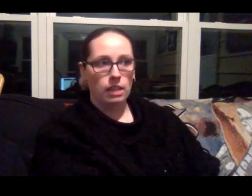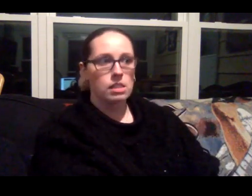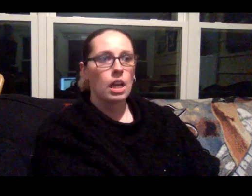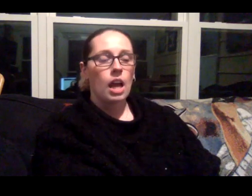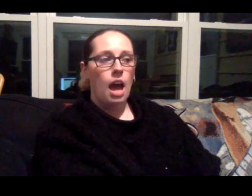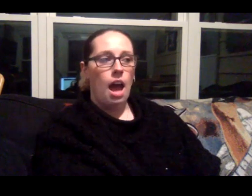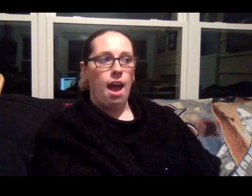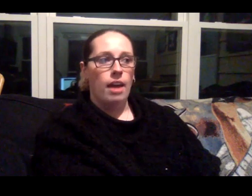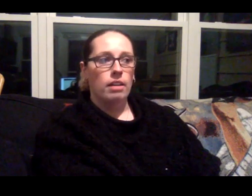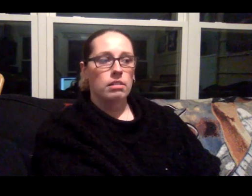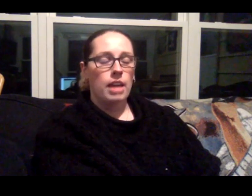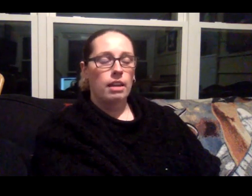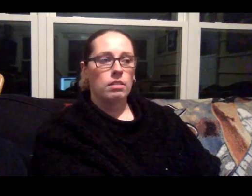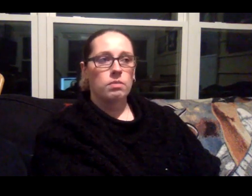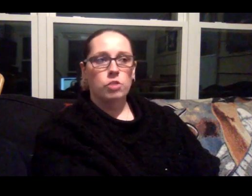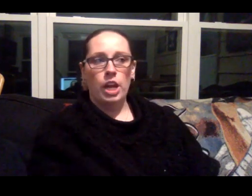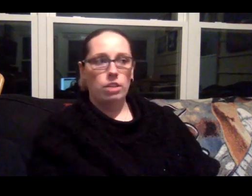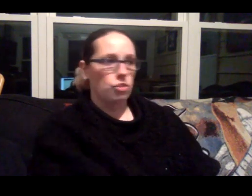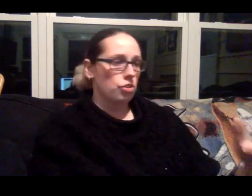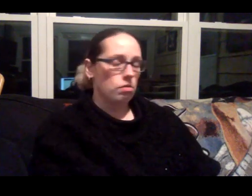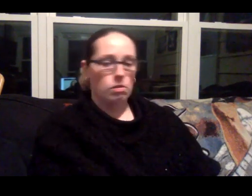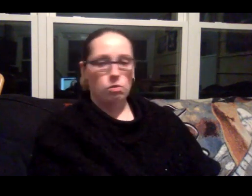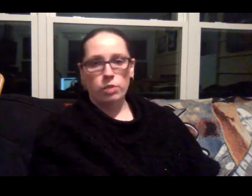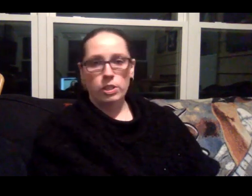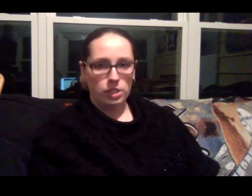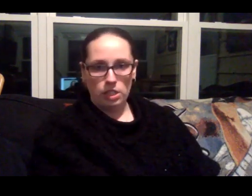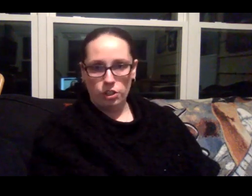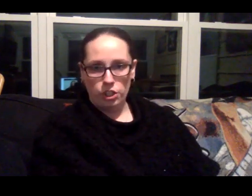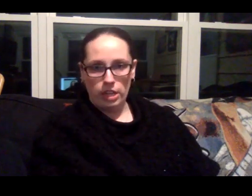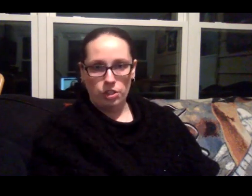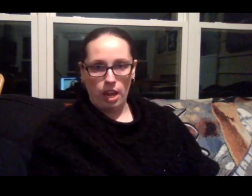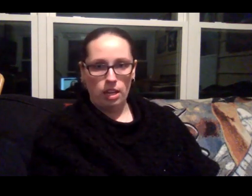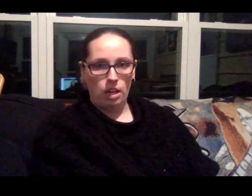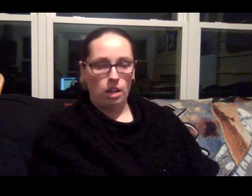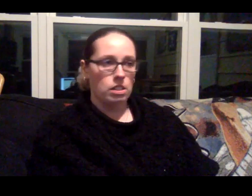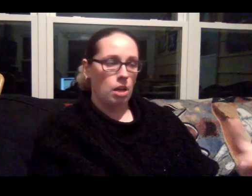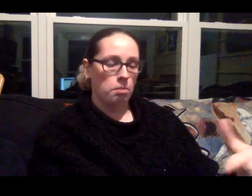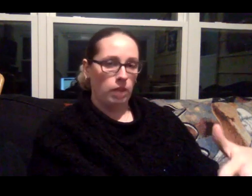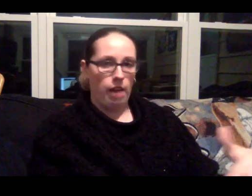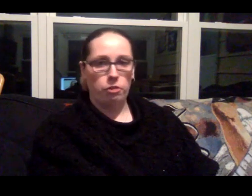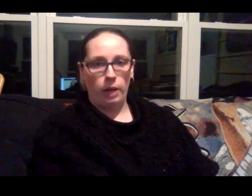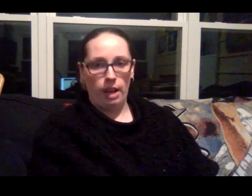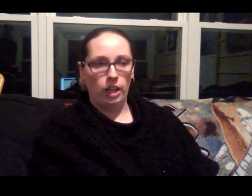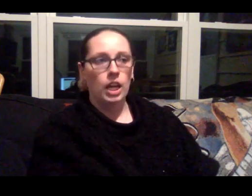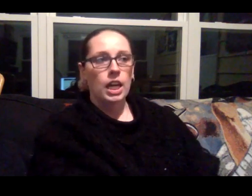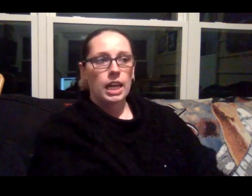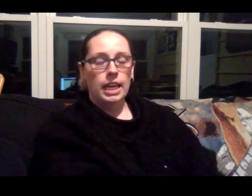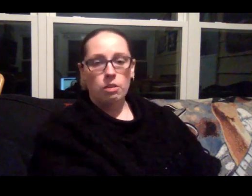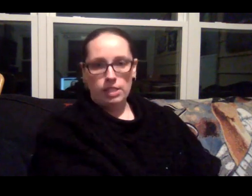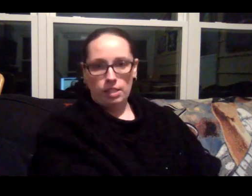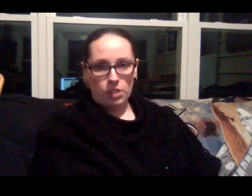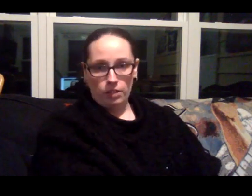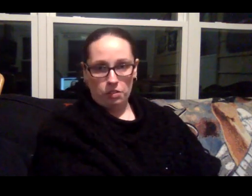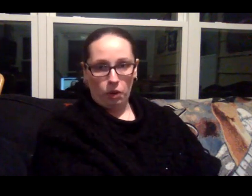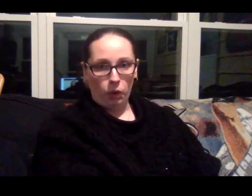the cracks and they changed resource teachers changed that year. Some left, whatever. He